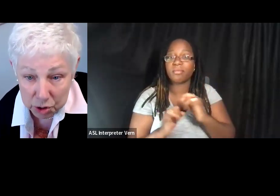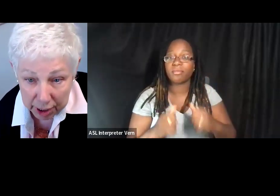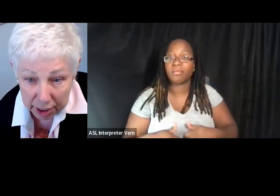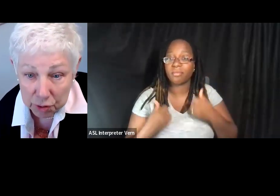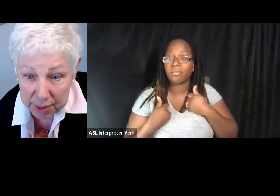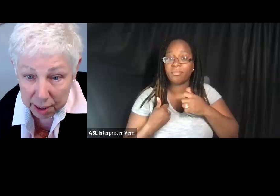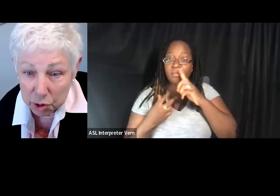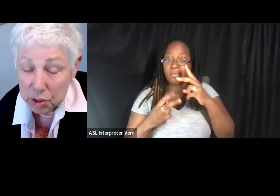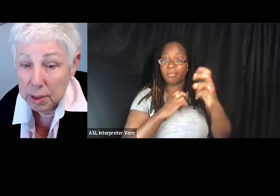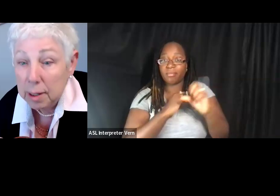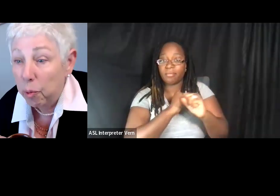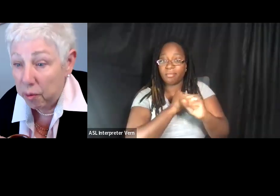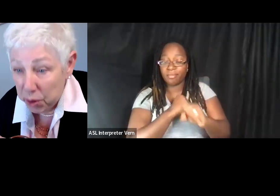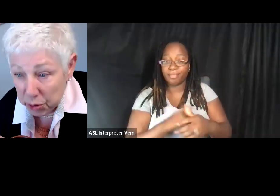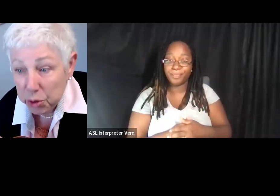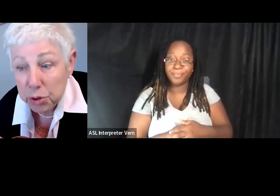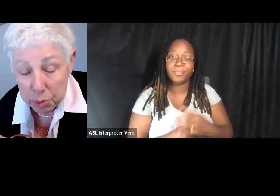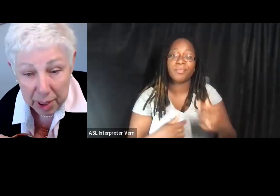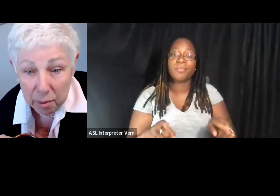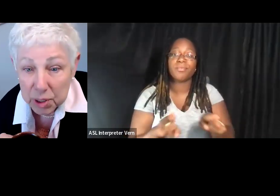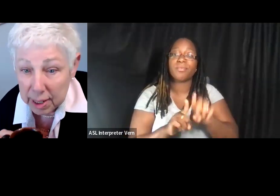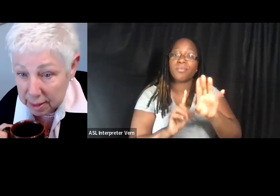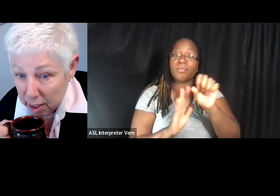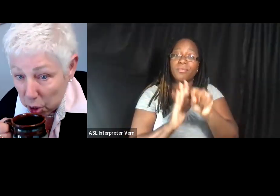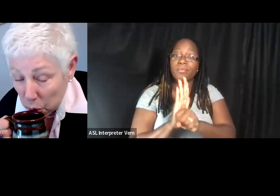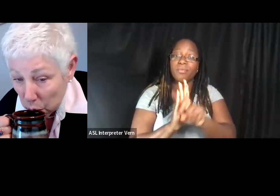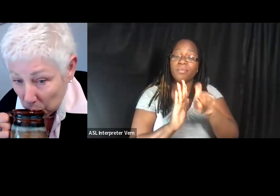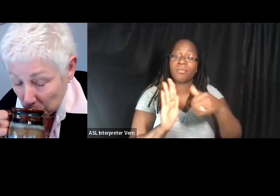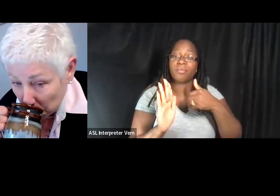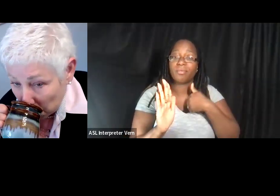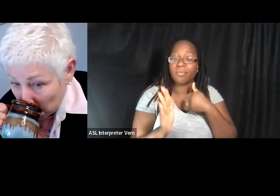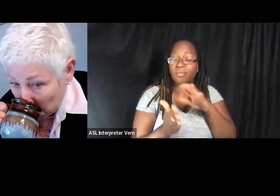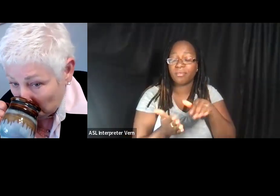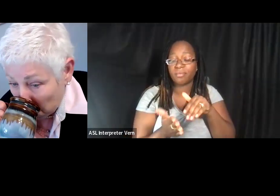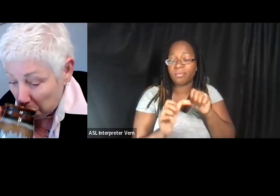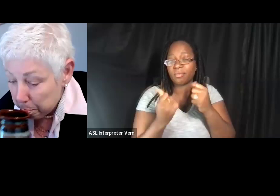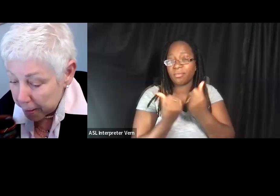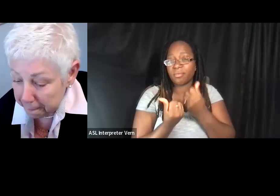state association of centers. If you do, you should be advertising there.